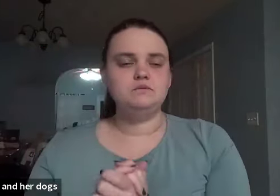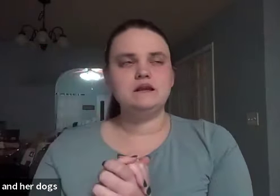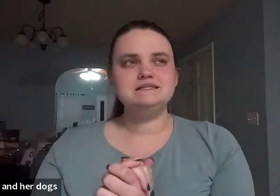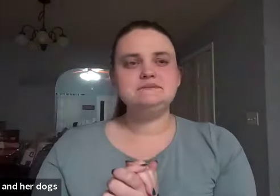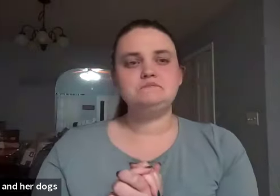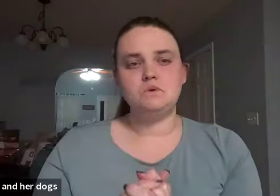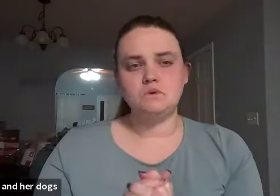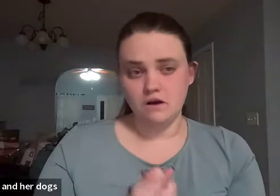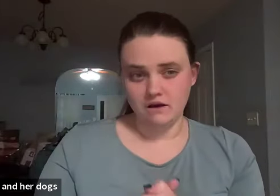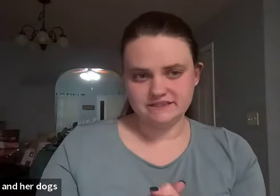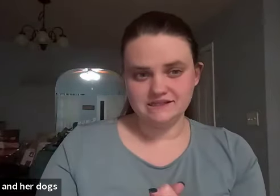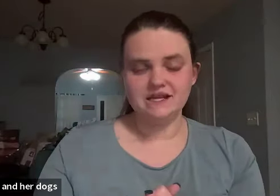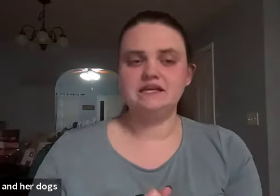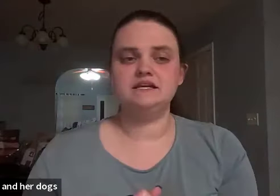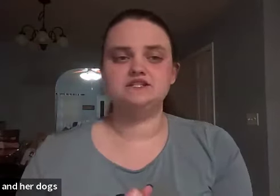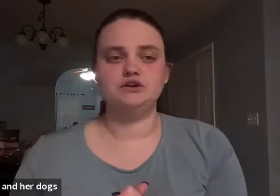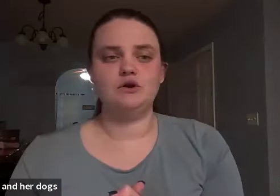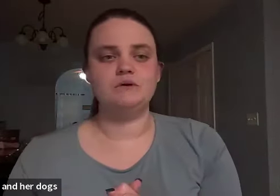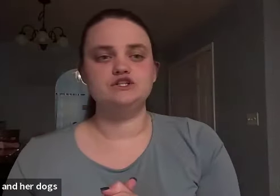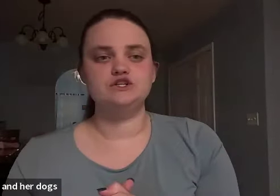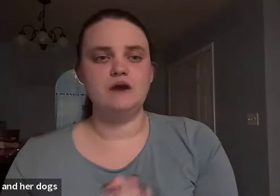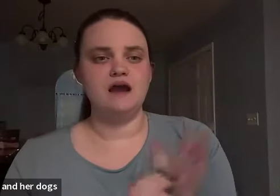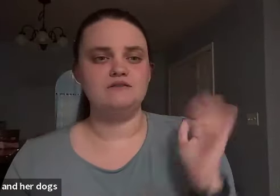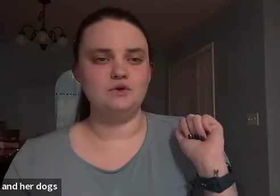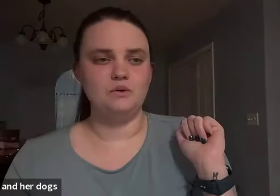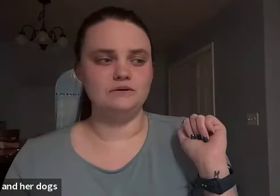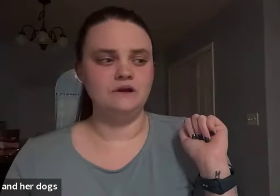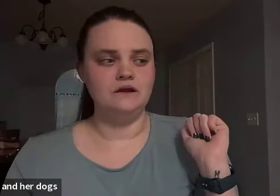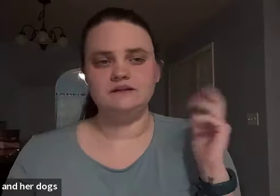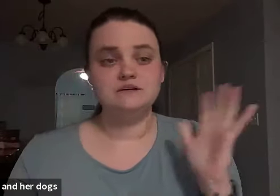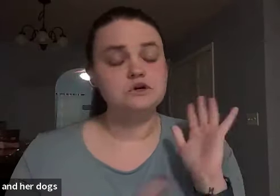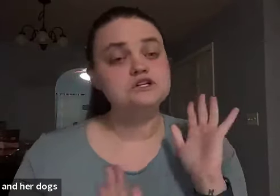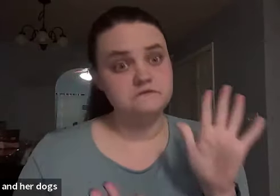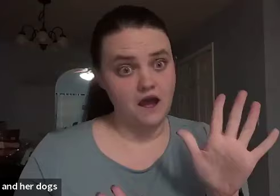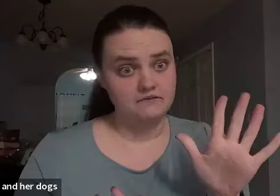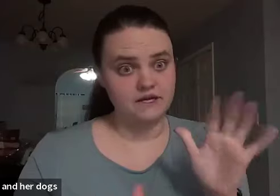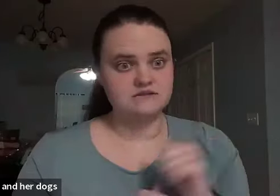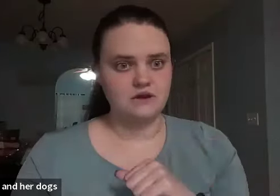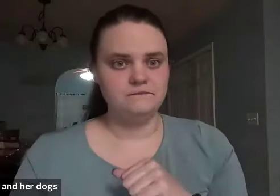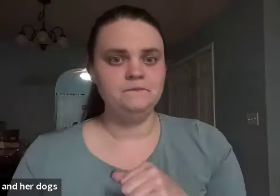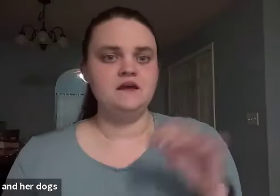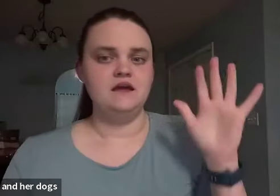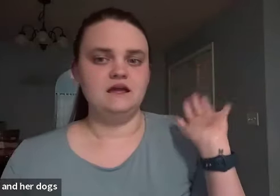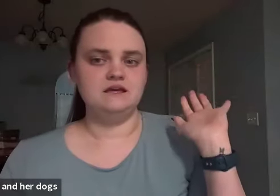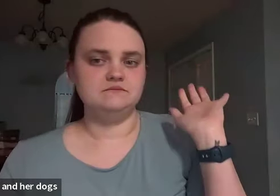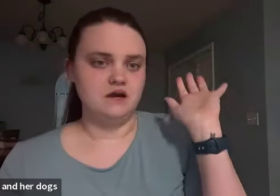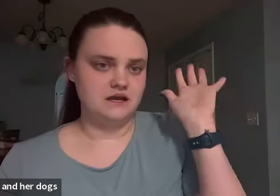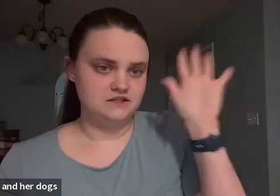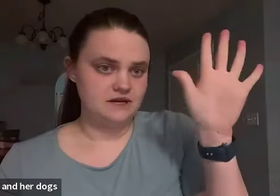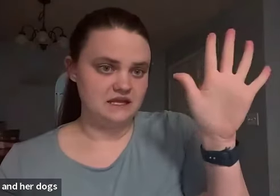The one I see more often is you're going to have your, let's say we're going to do 5 minutes, okay? Is my dominant